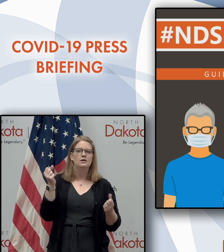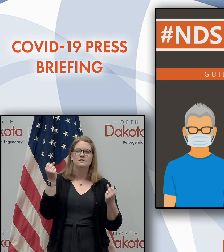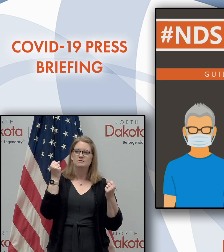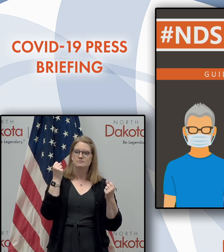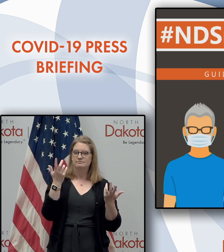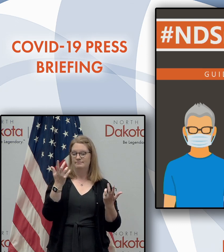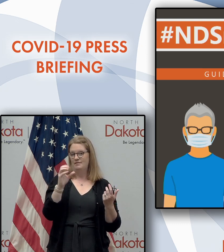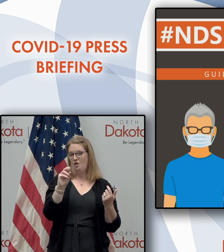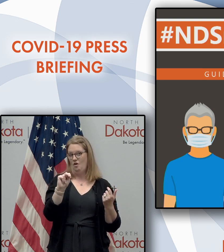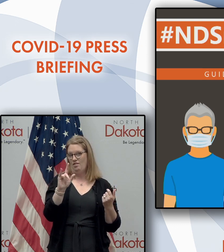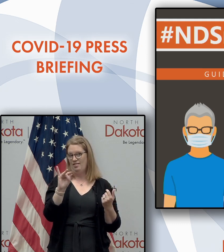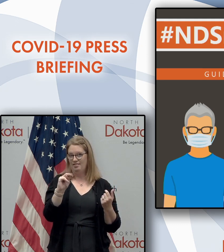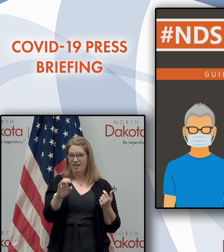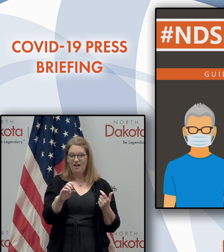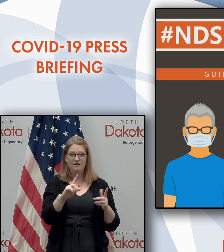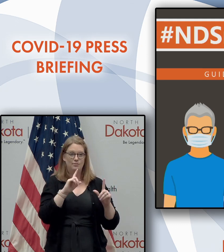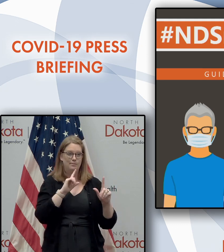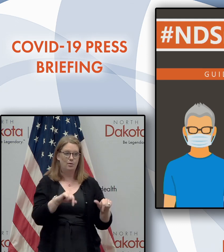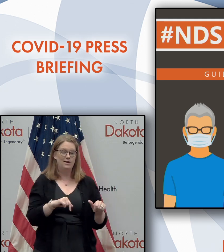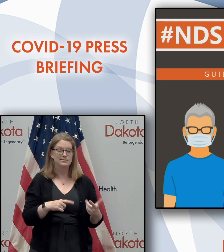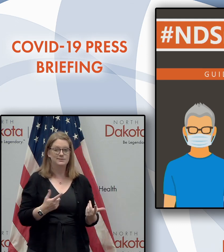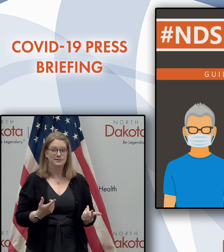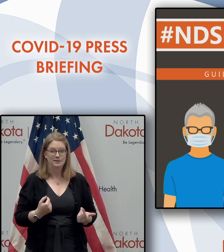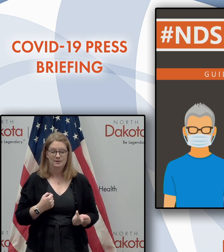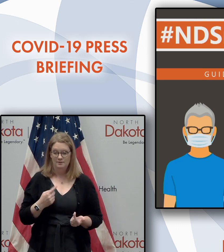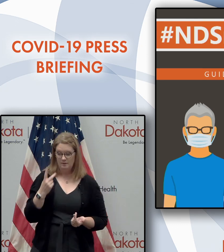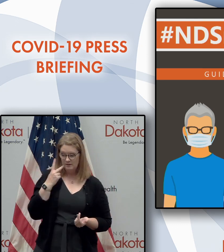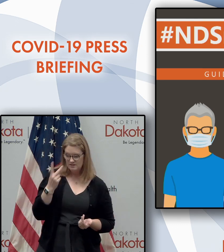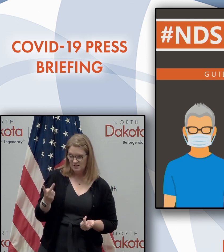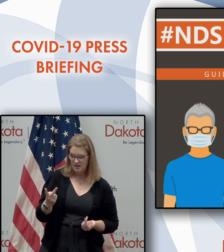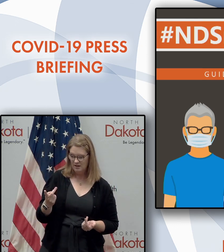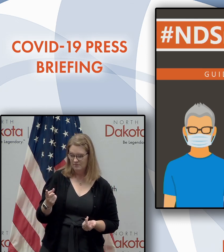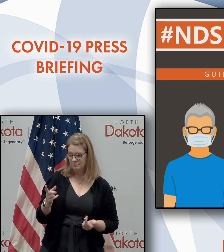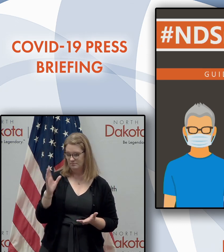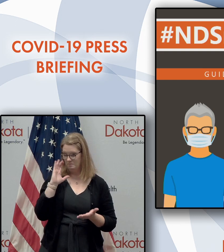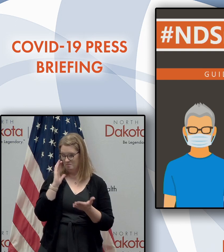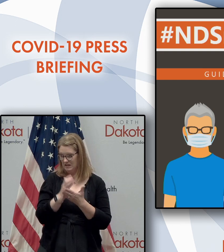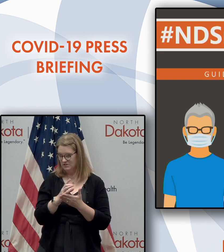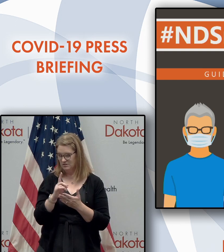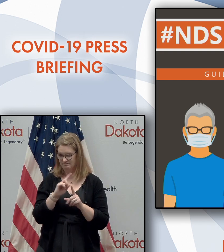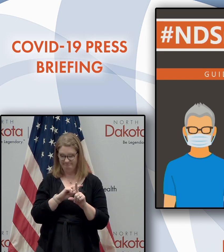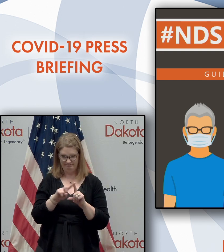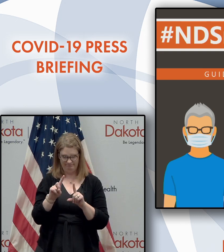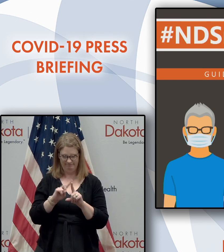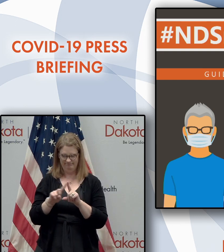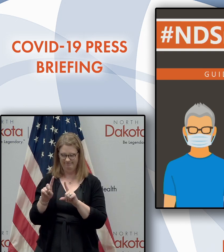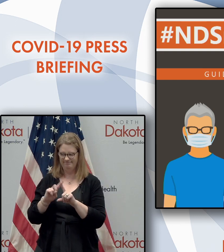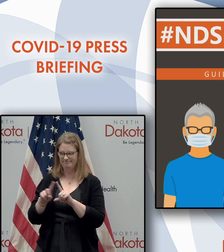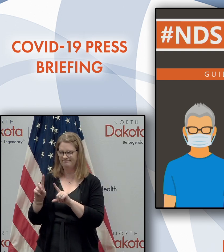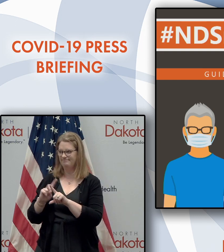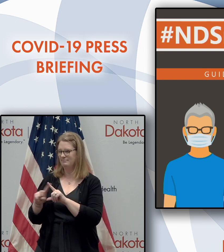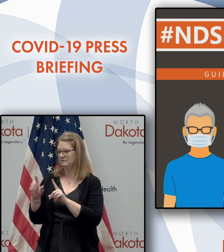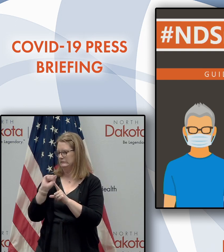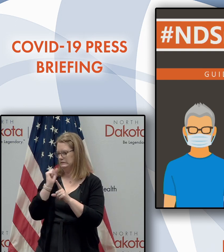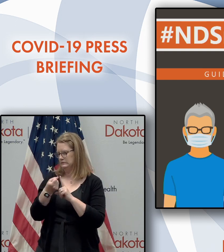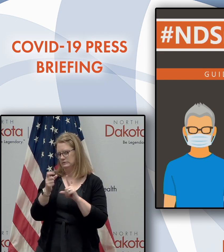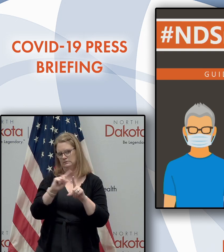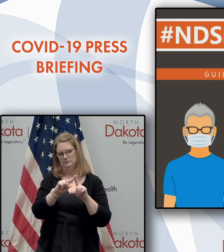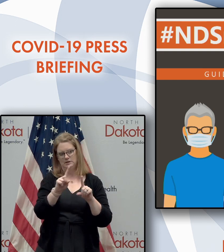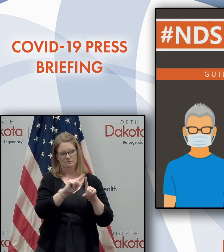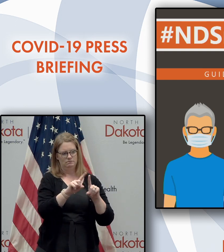online, lots of reports of people that aren't appropriately social distancing in all kinds of settings. That doesn't, it can